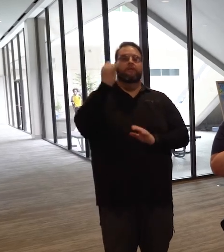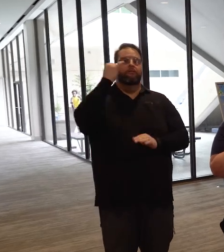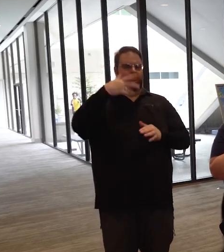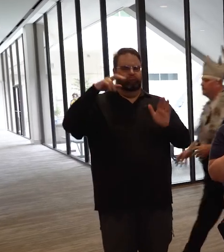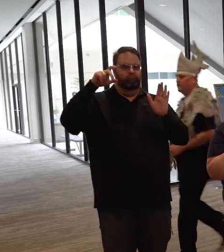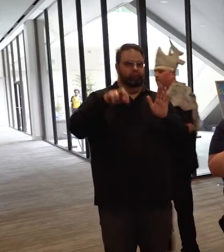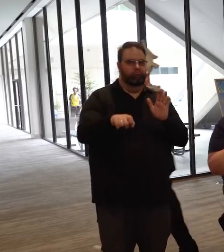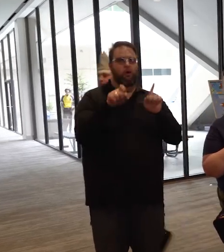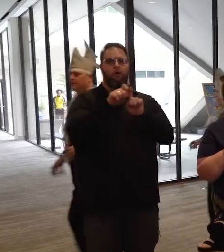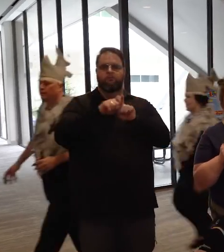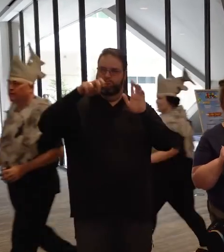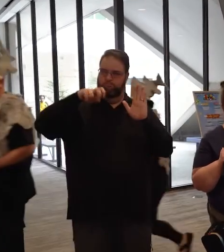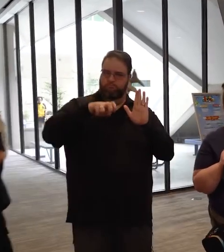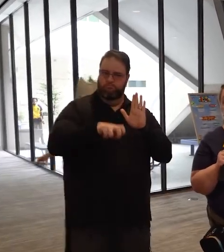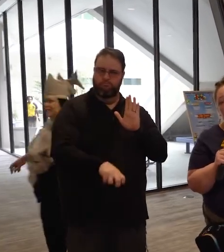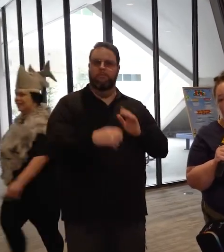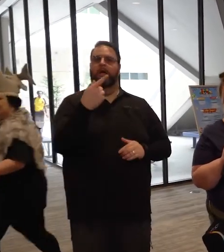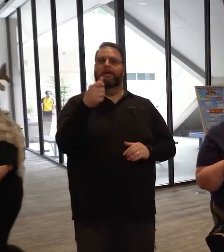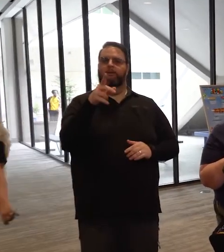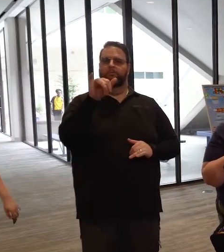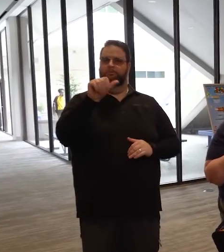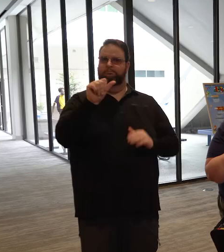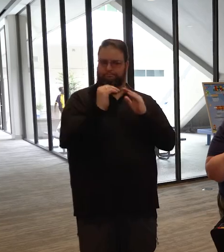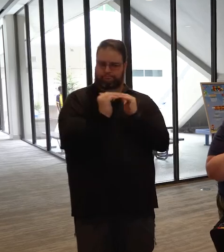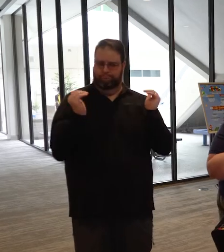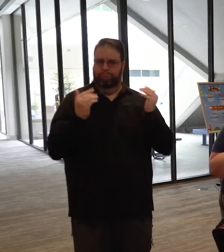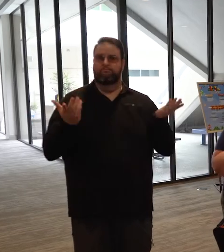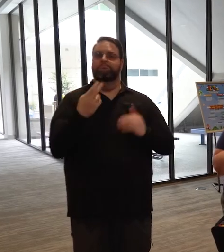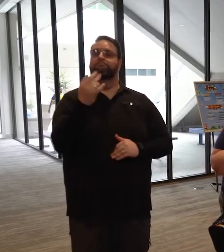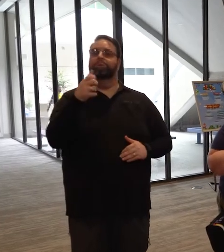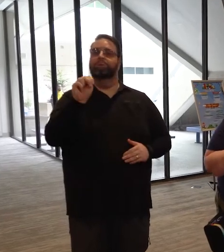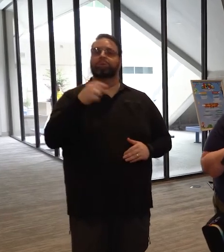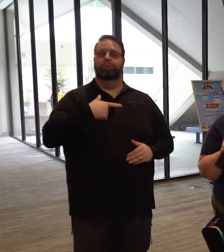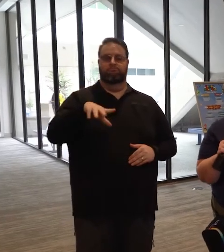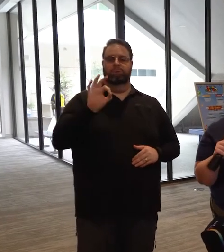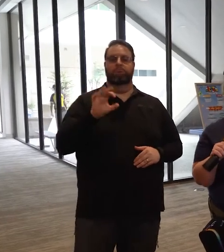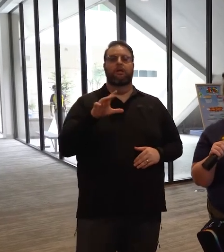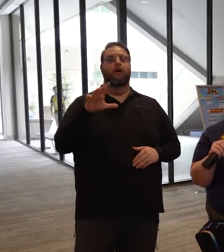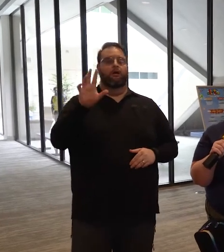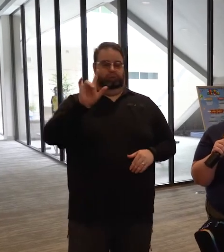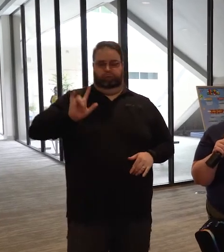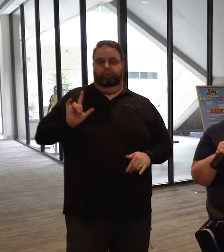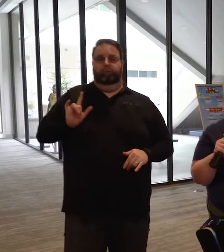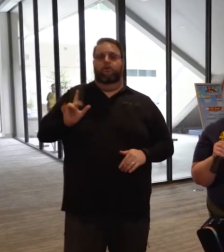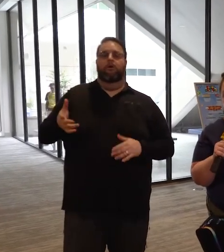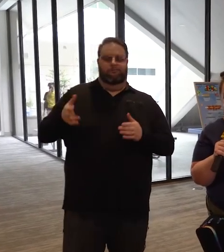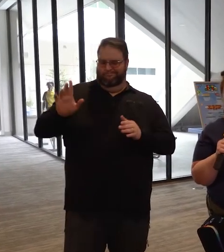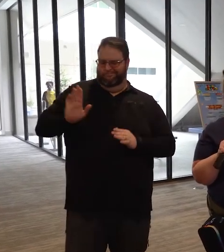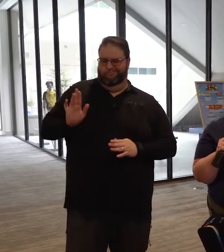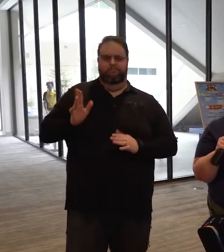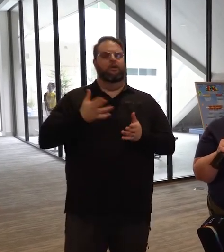there are stairs and escalators, is the Galleria level at the Hilton. That's where you'll find Trek Track, Brit Track,